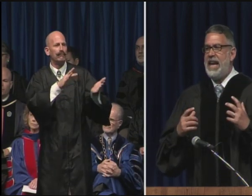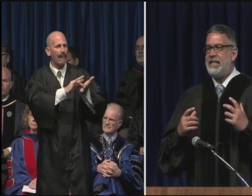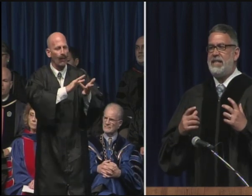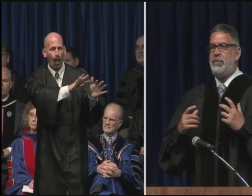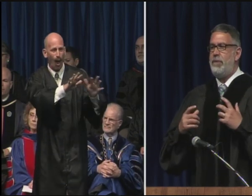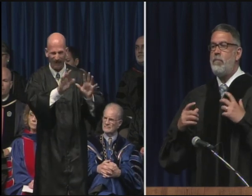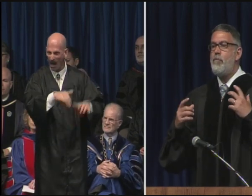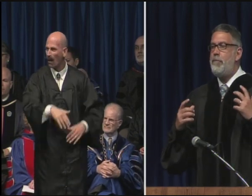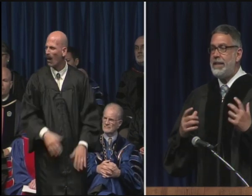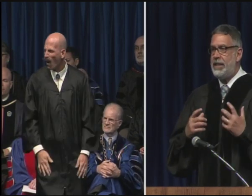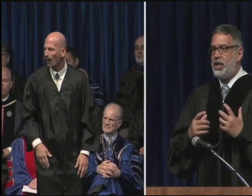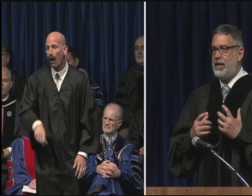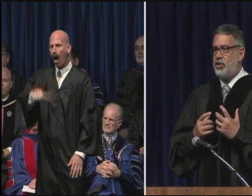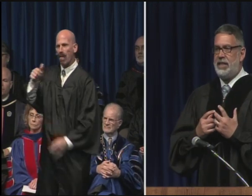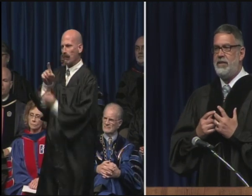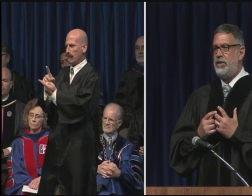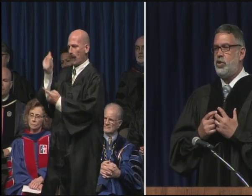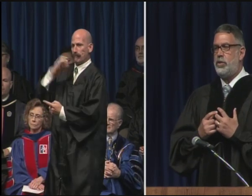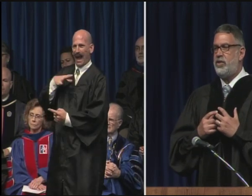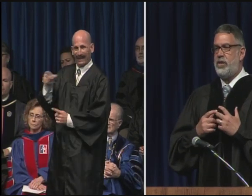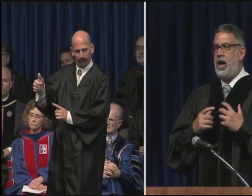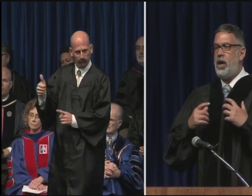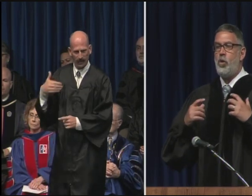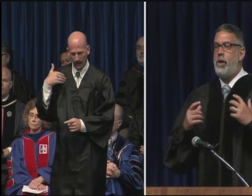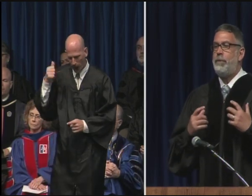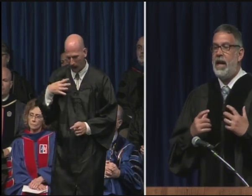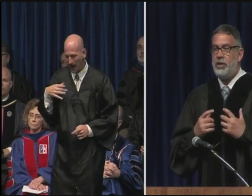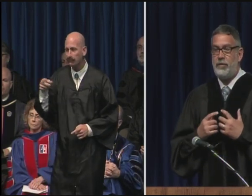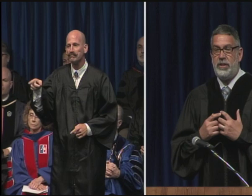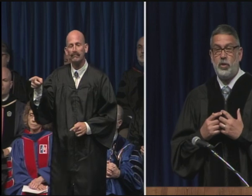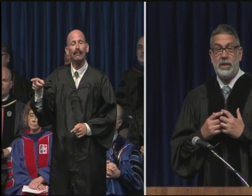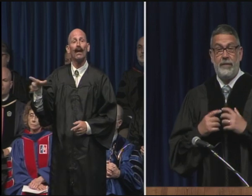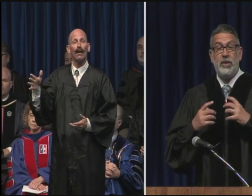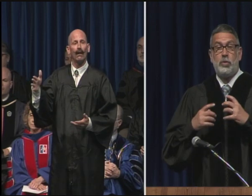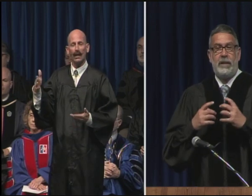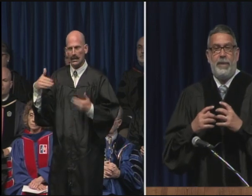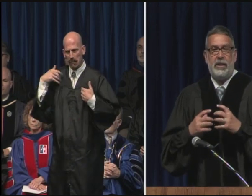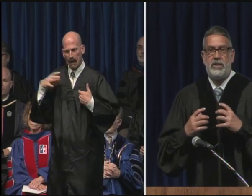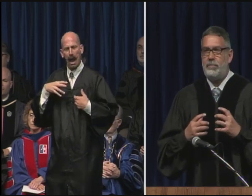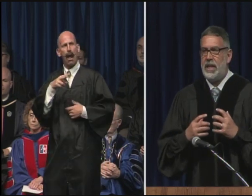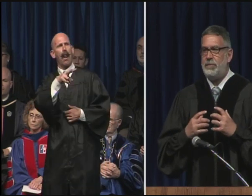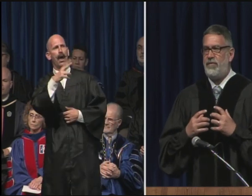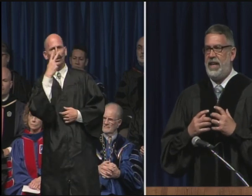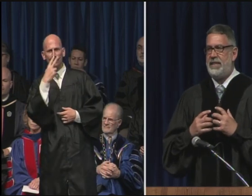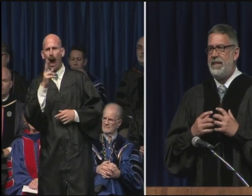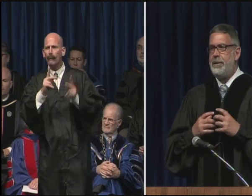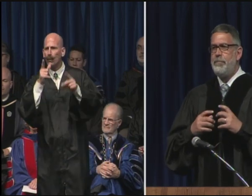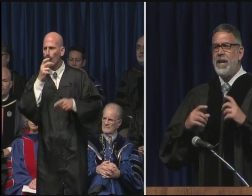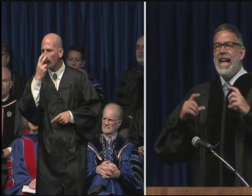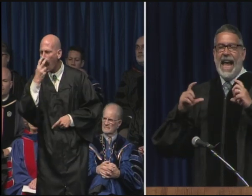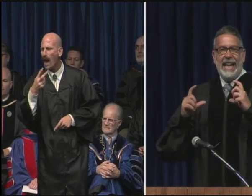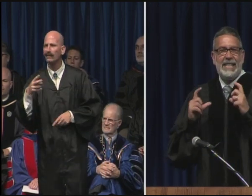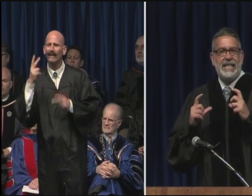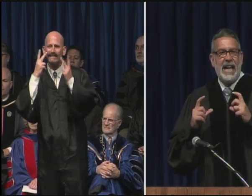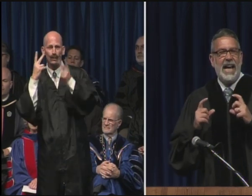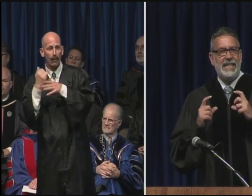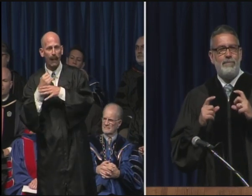some of the mobility challenges individuals who are blind or visually impaired sometimes face. And he designed and built